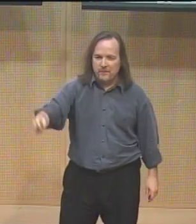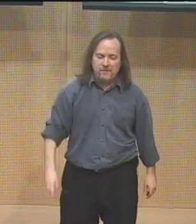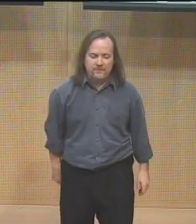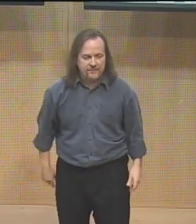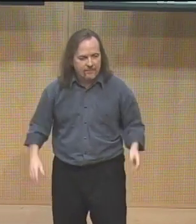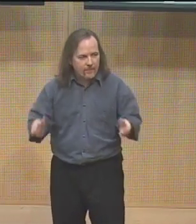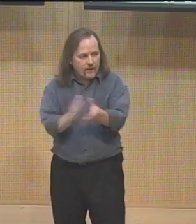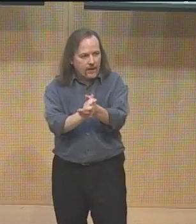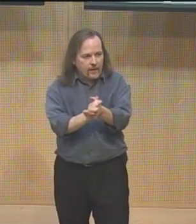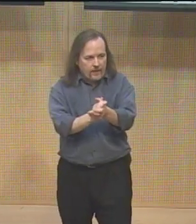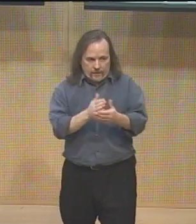too.